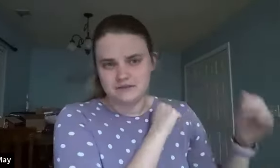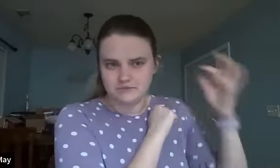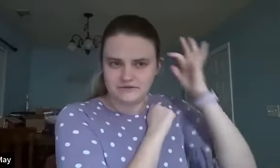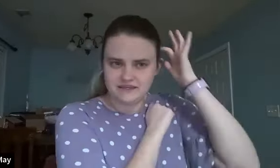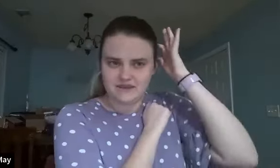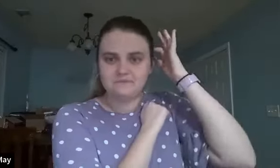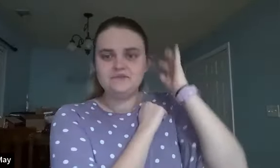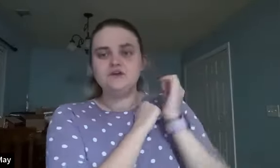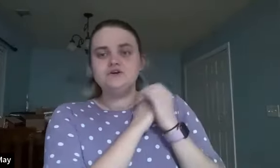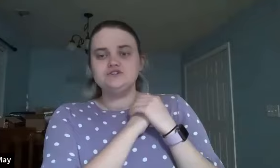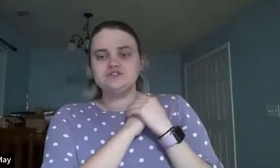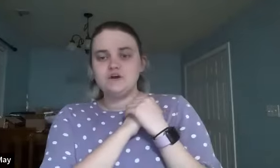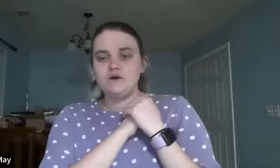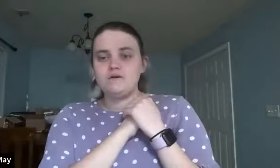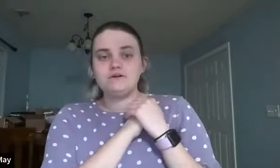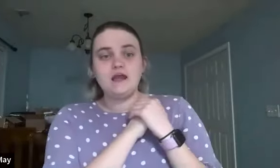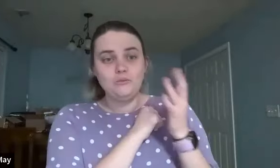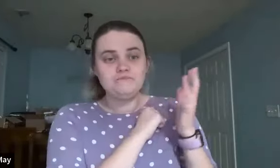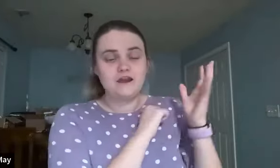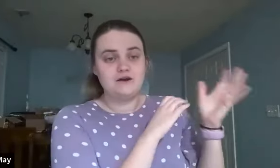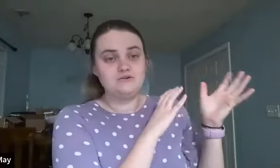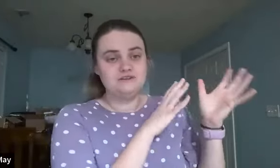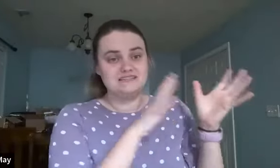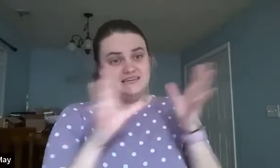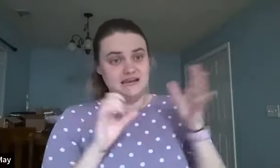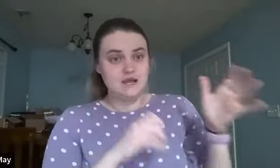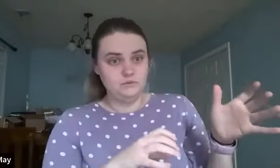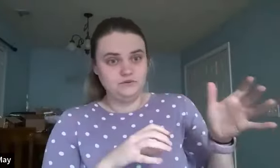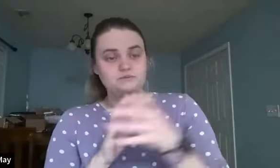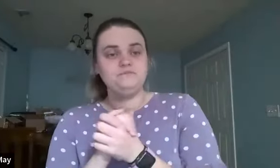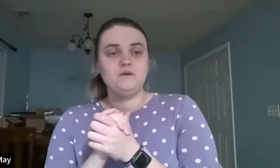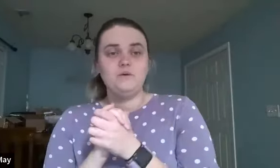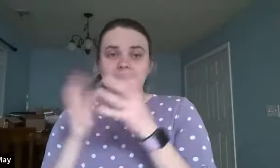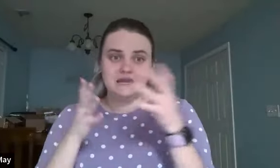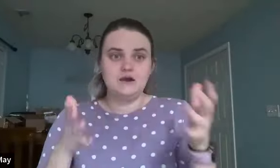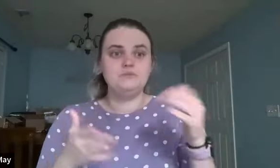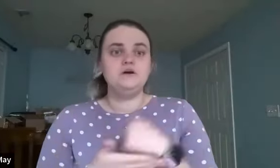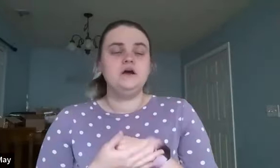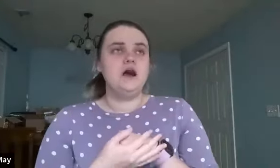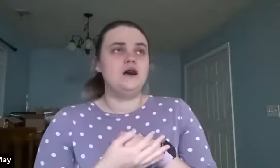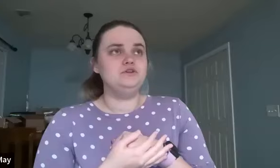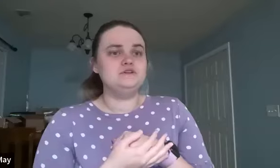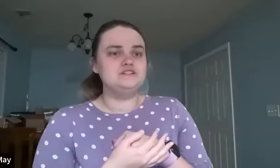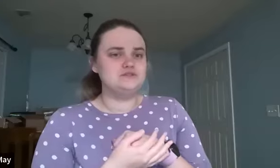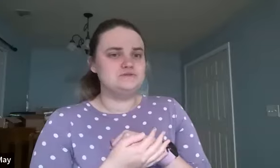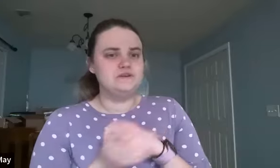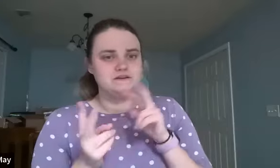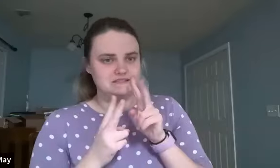people in the end of that. So for help, for how you can say, can I help you? Or can I help? You can do very